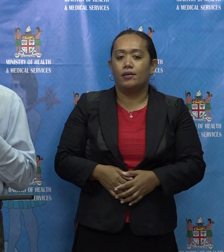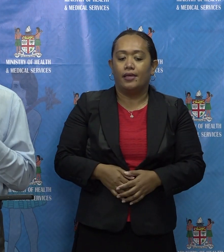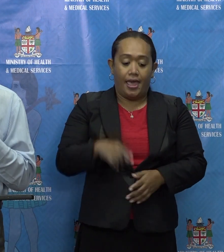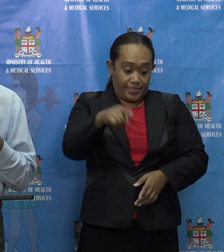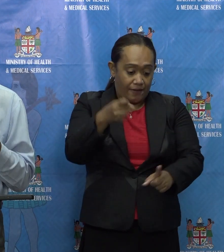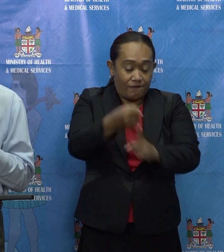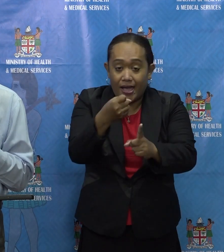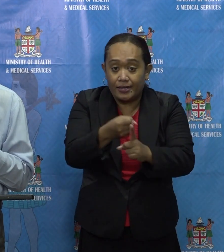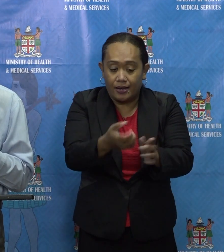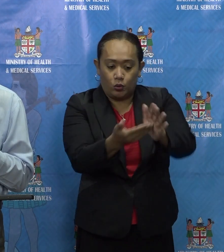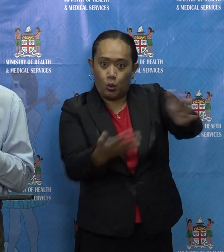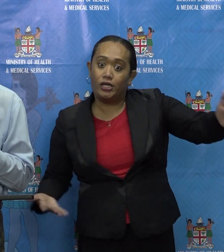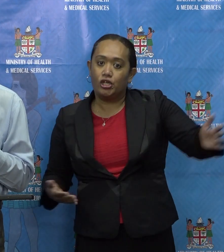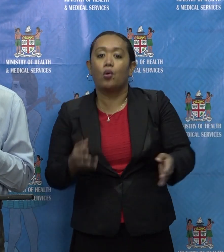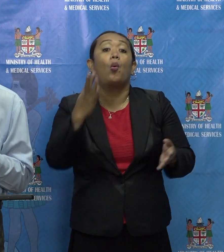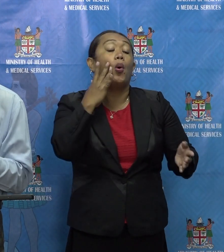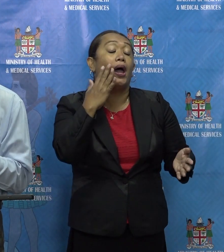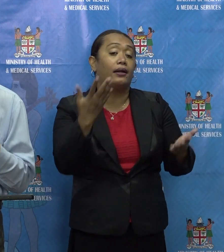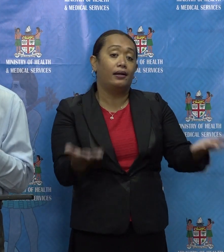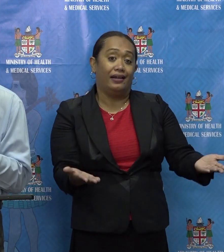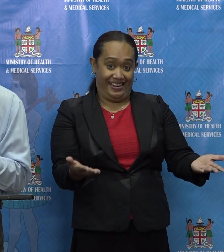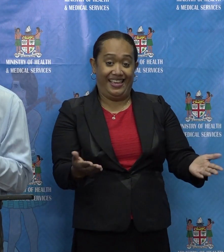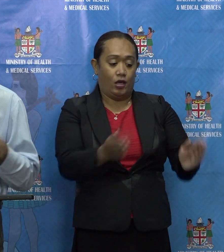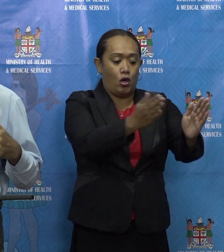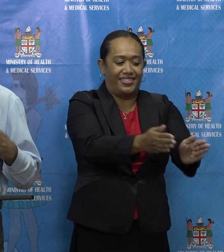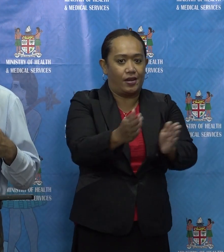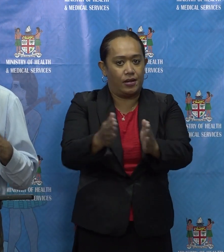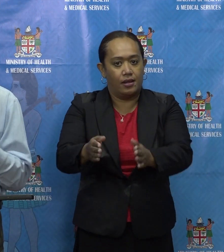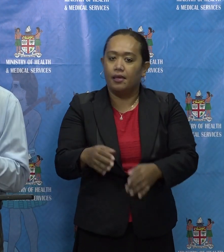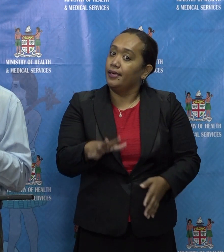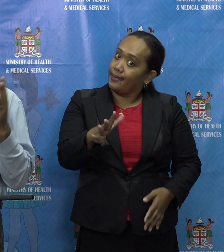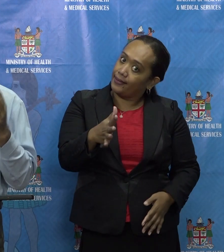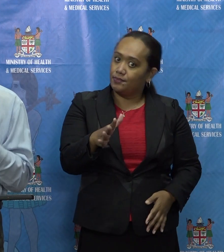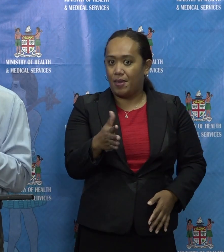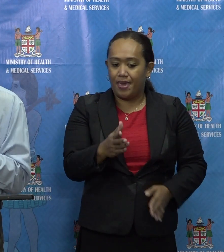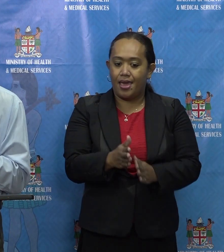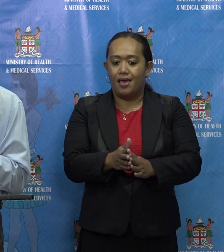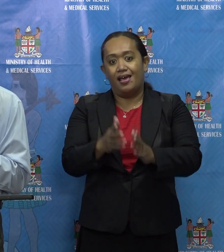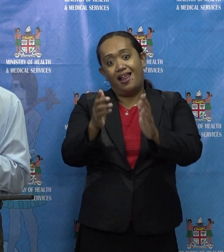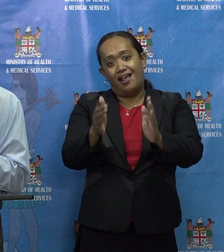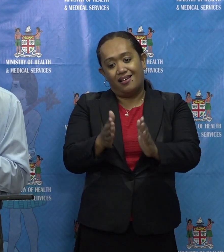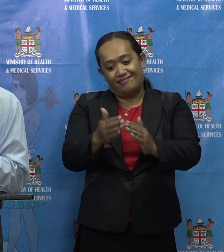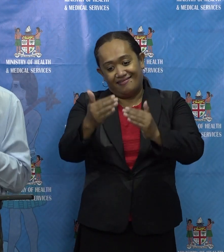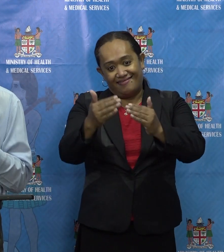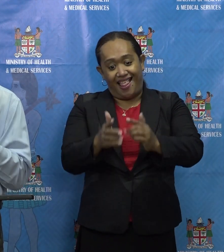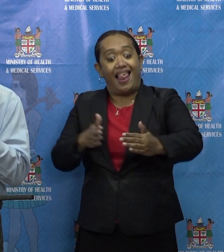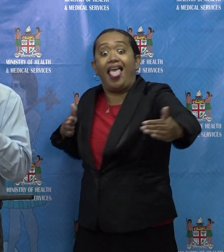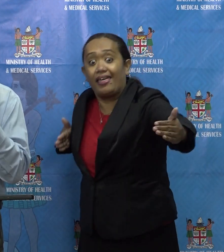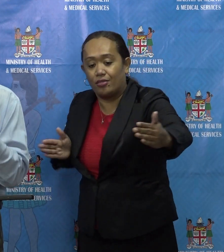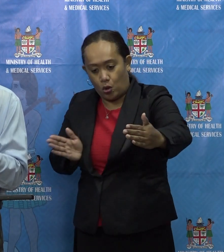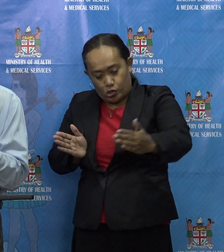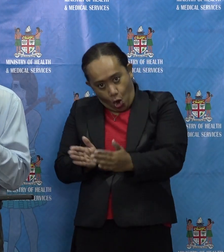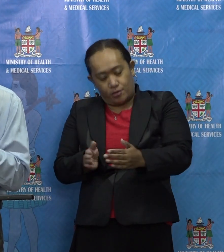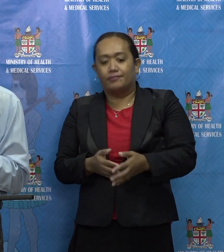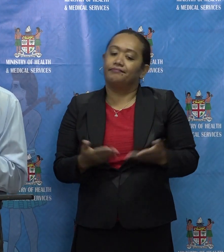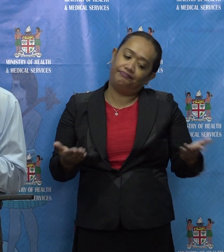is the duration of containment. So duration of containment can lengthen, can shorten, depending on how the shape of